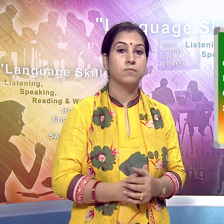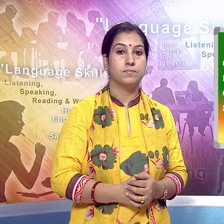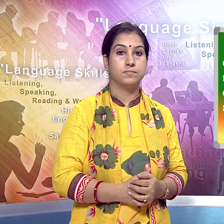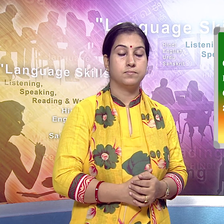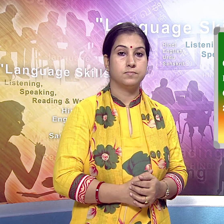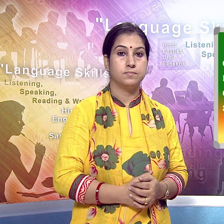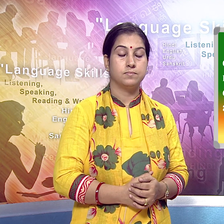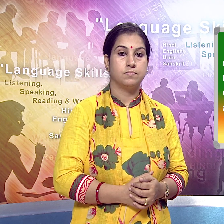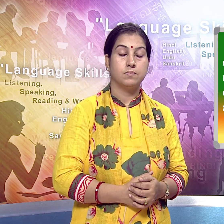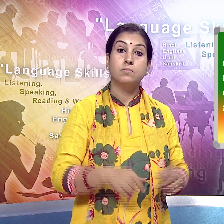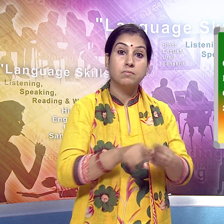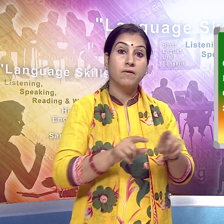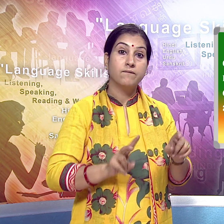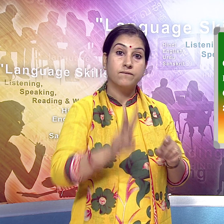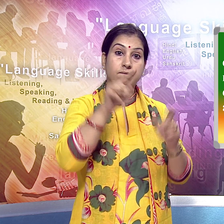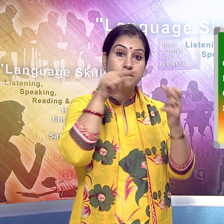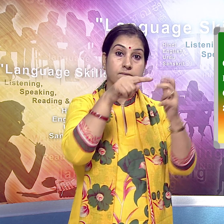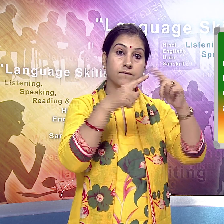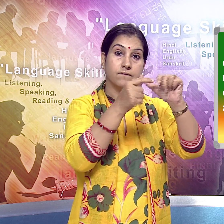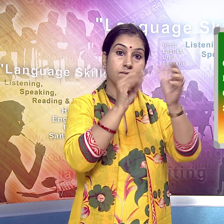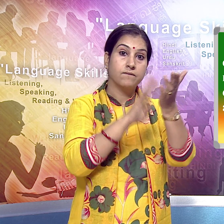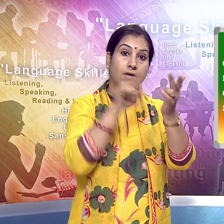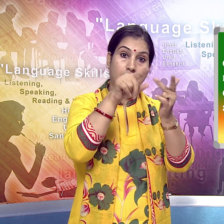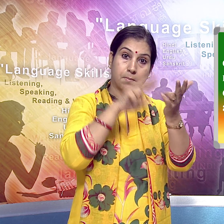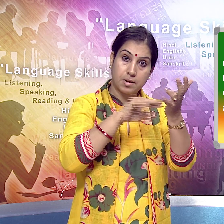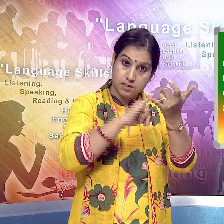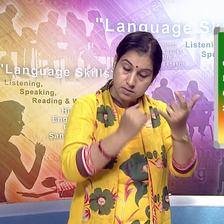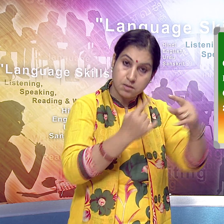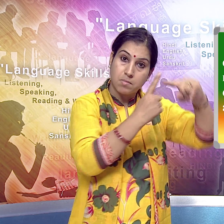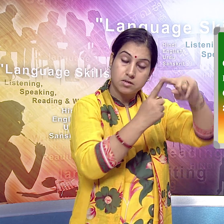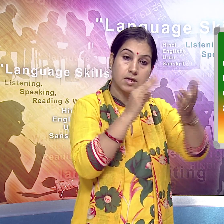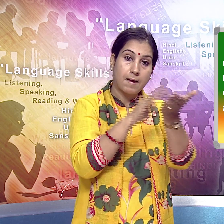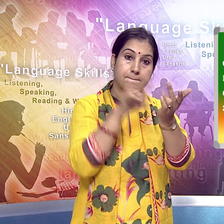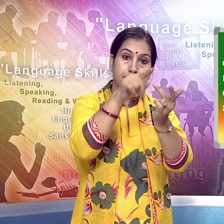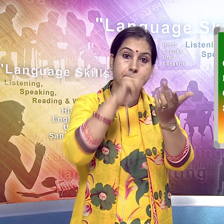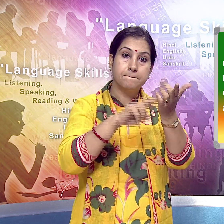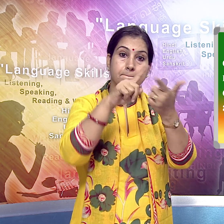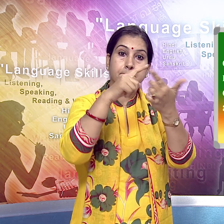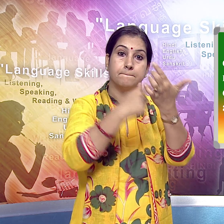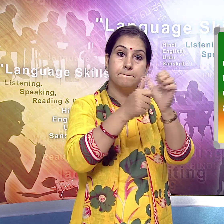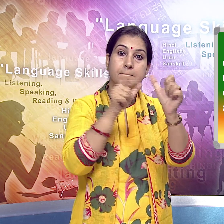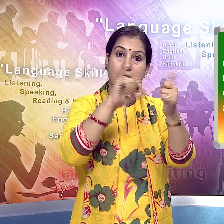that vitamins and minerals do not provide energy by